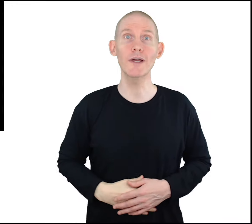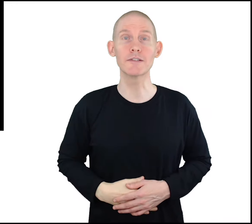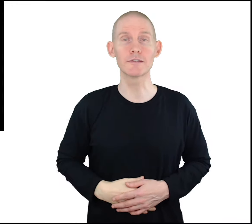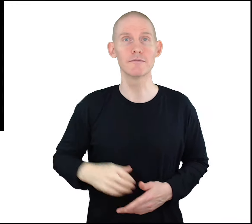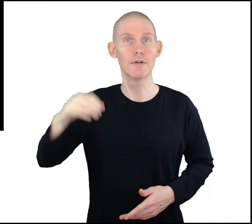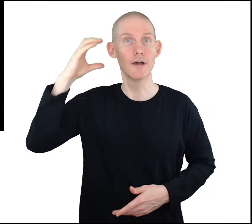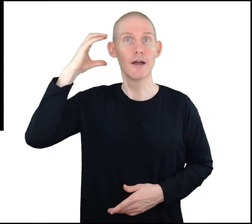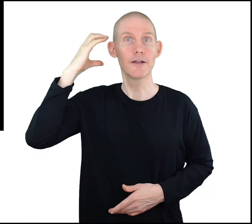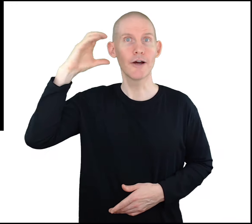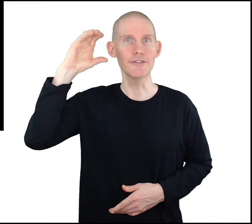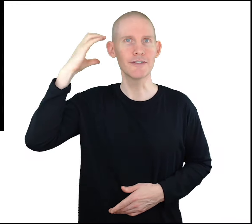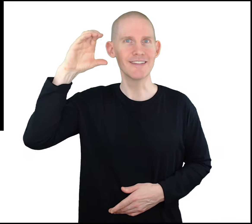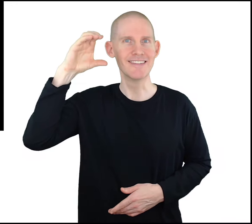twice. Cousin.